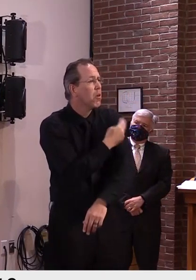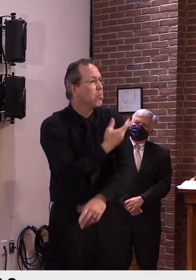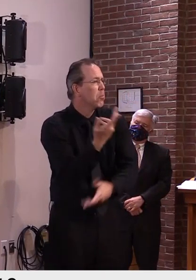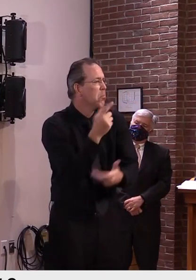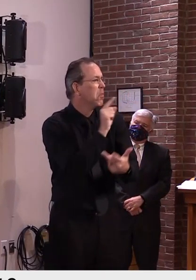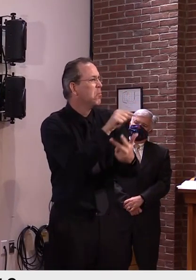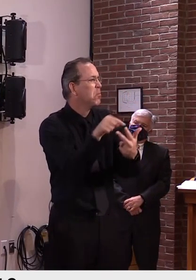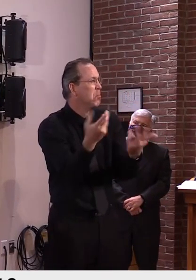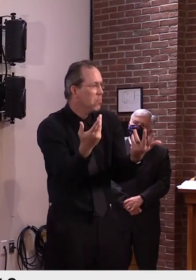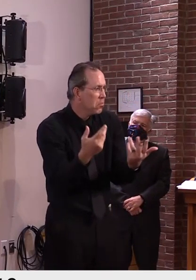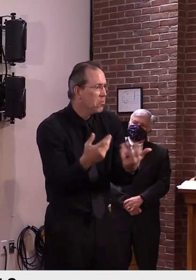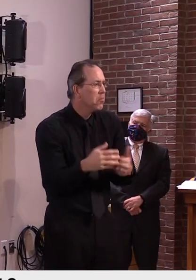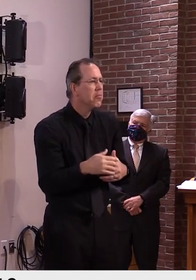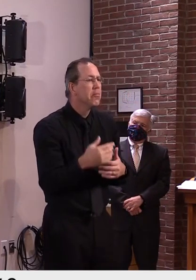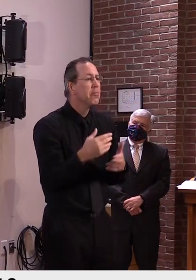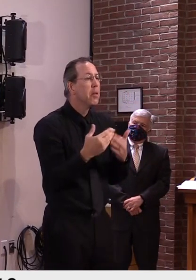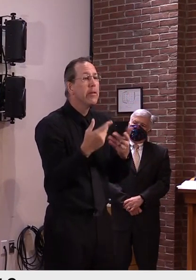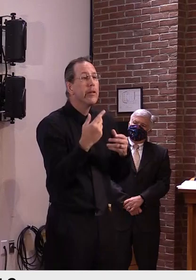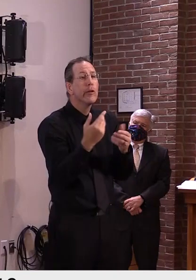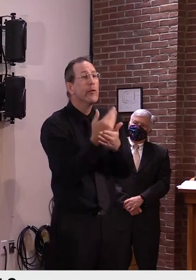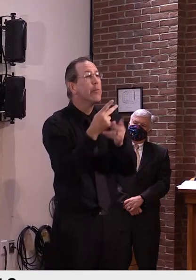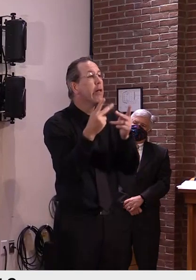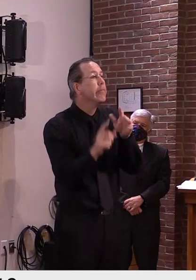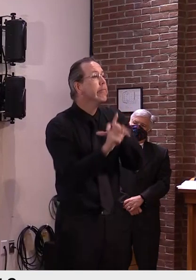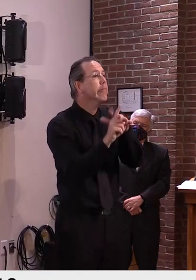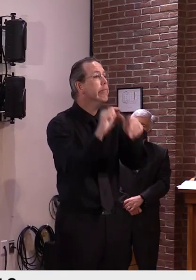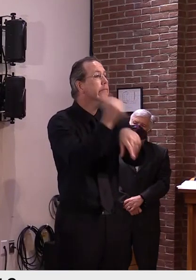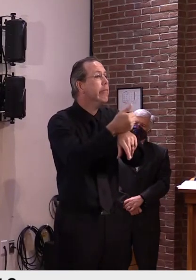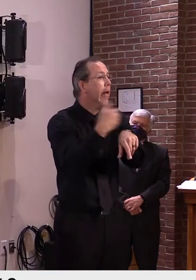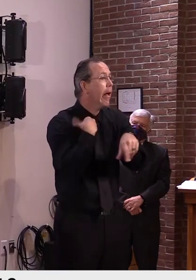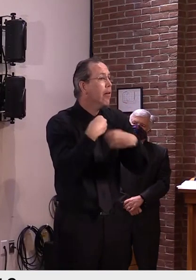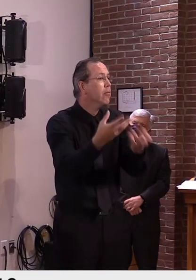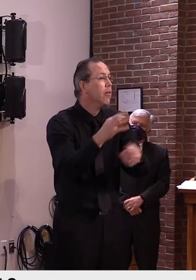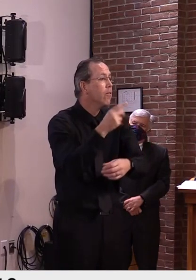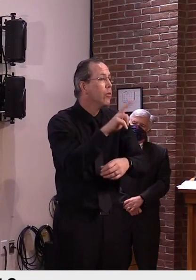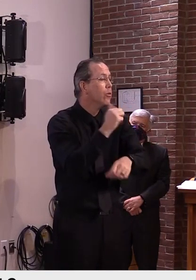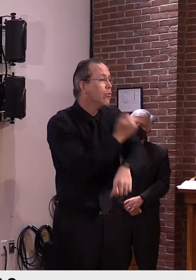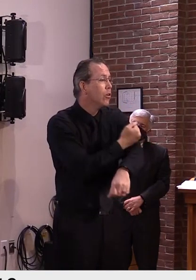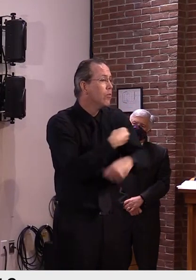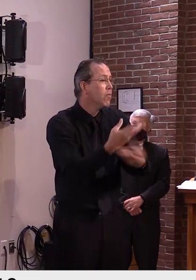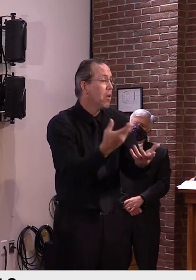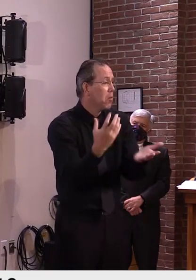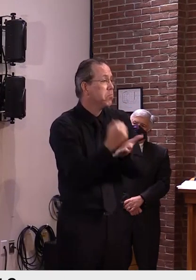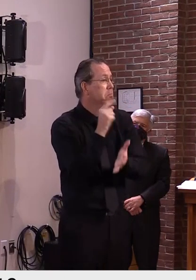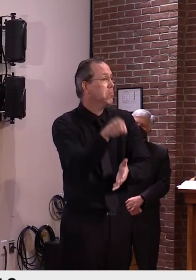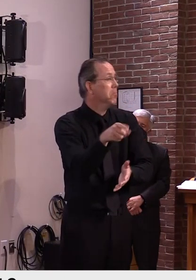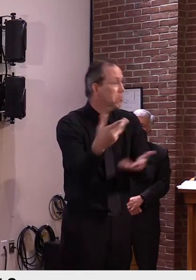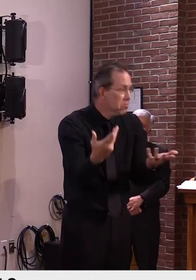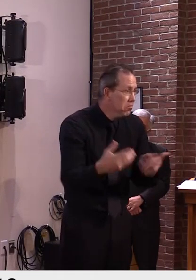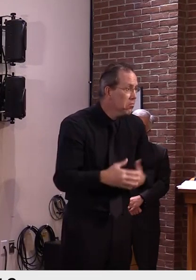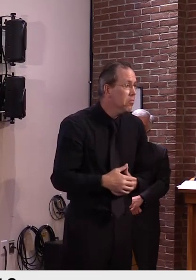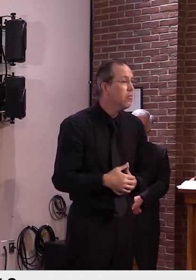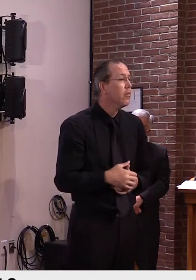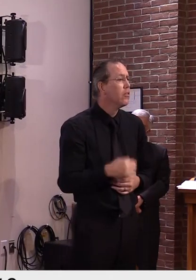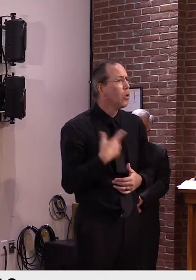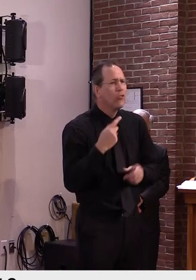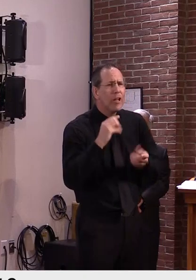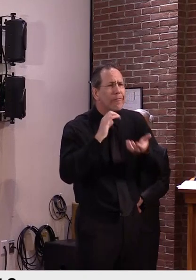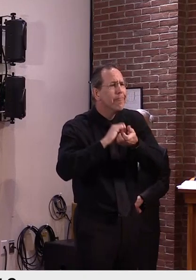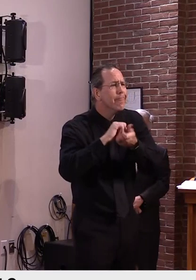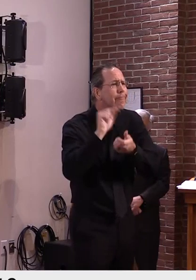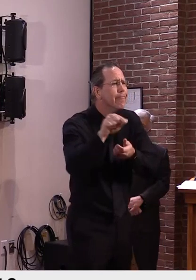been as usual, but can become more usual, like pharmacies. But there's a lot of partnership going on with our local health